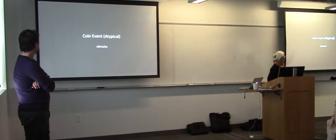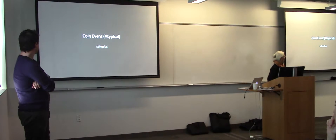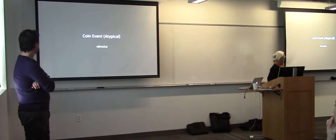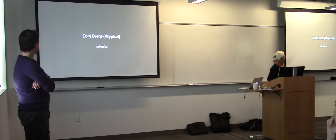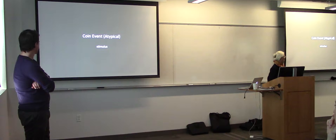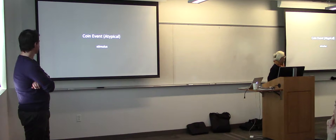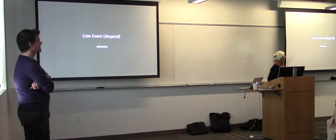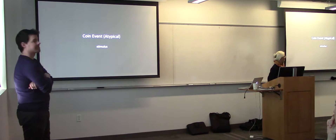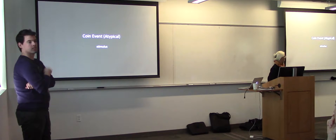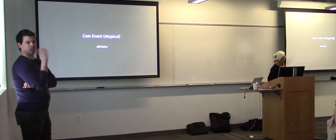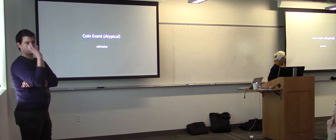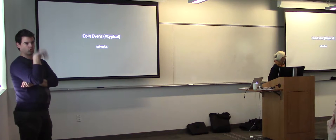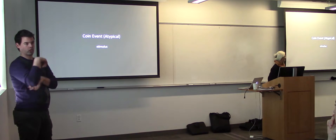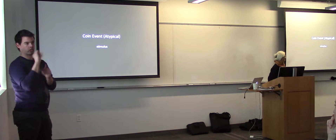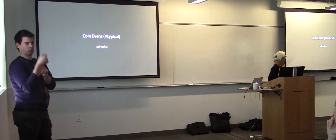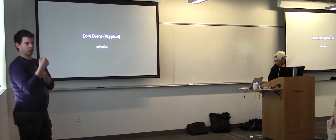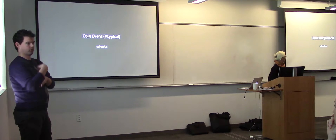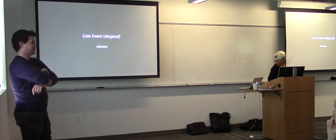Now the atypical.